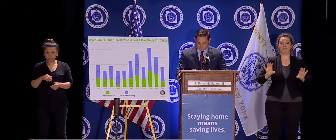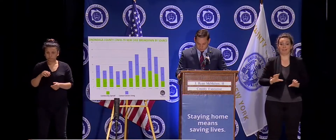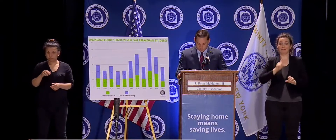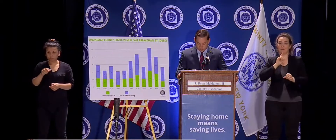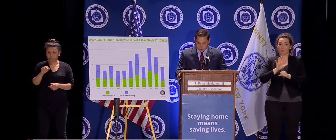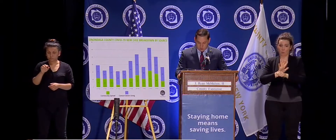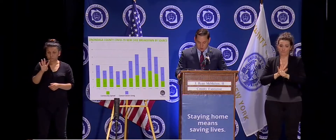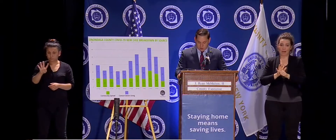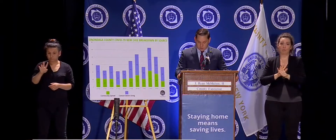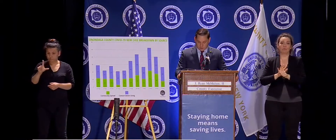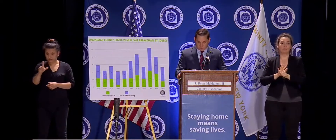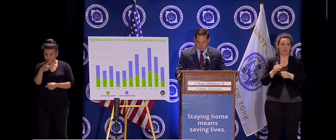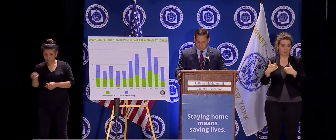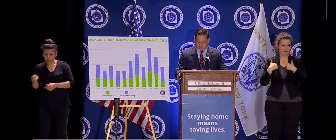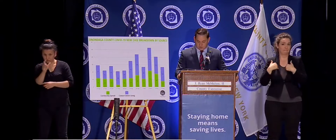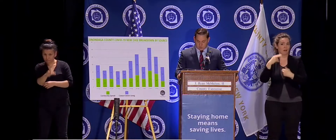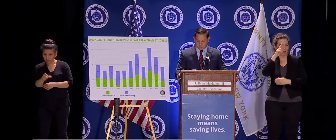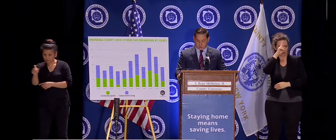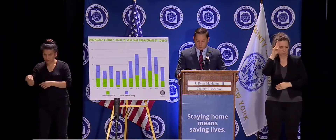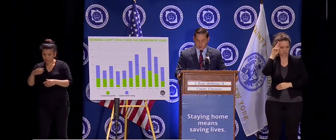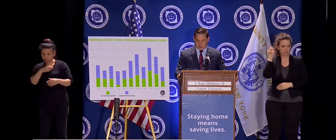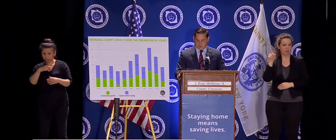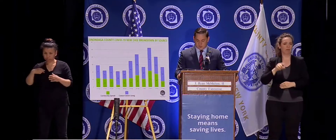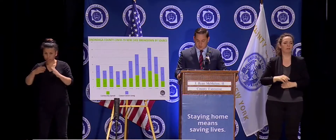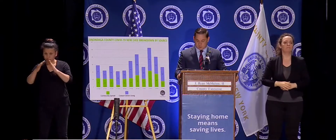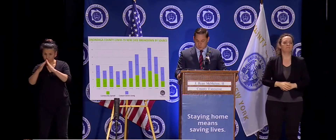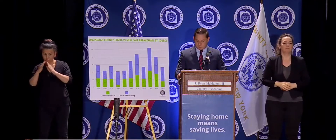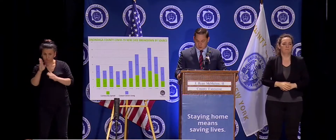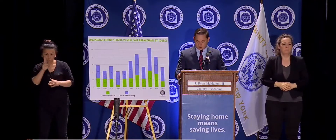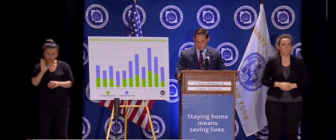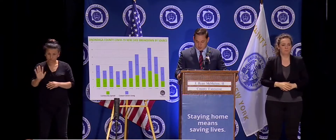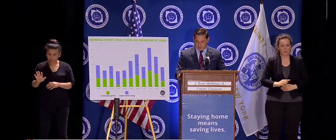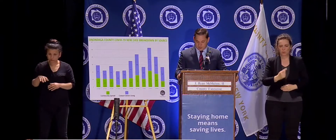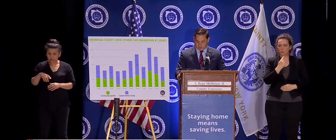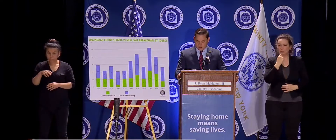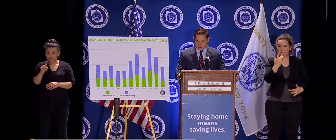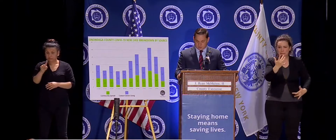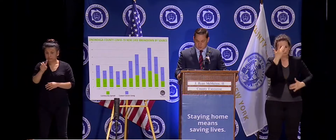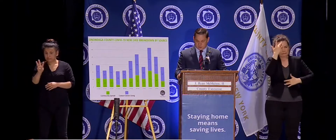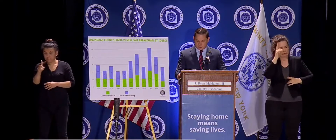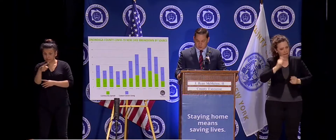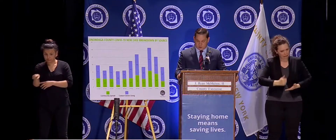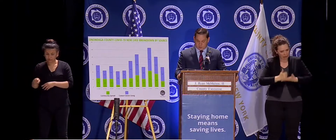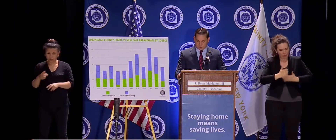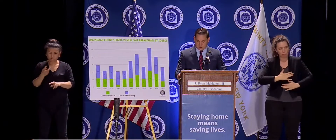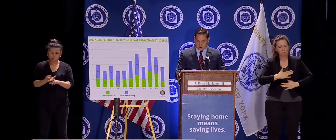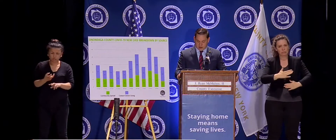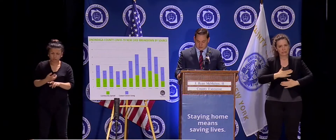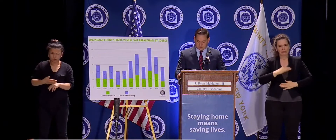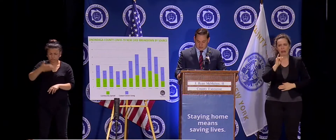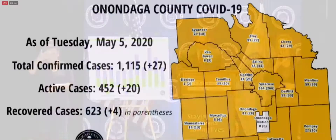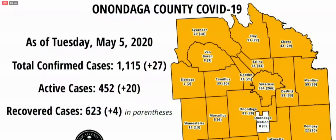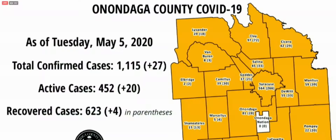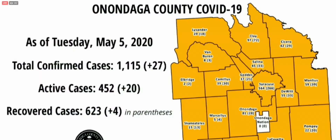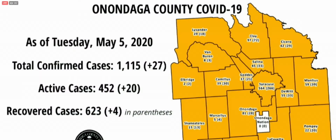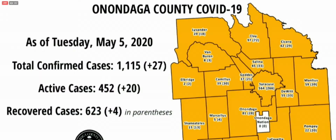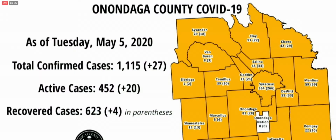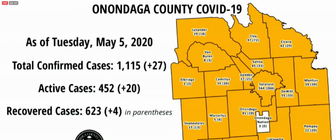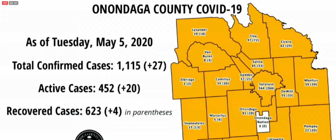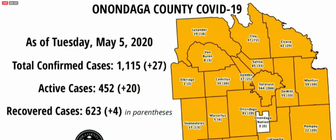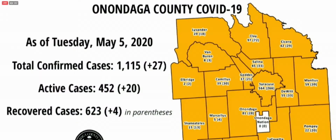hospital. We have 13 folks who are critical. This is up 2 from yesterday. That's representing 3% of our active